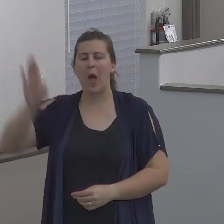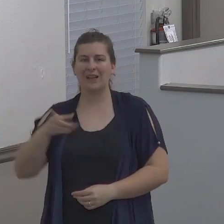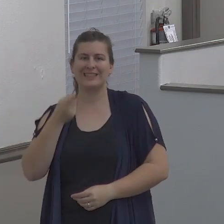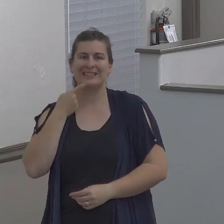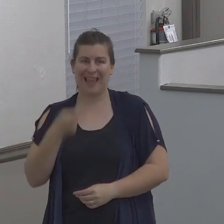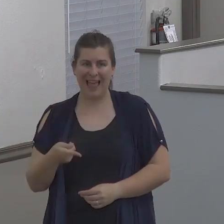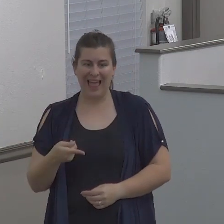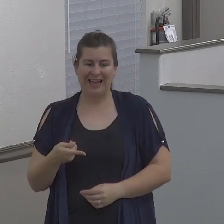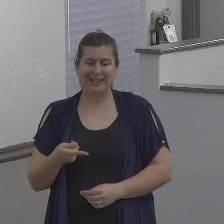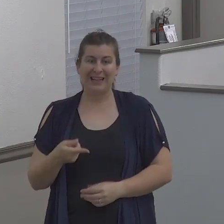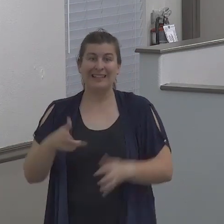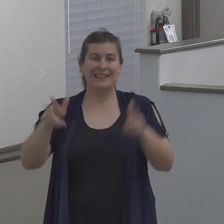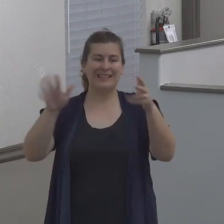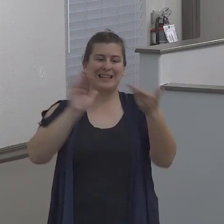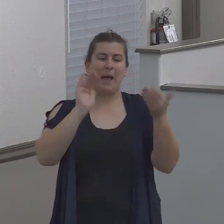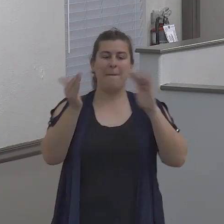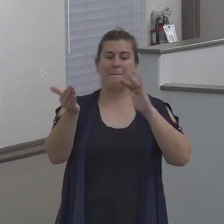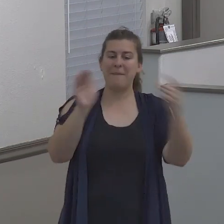A lion, God says,